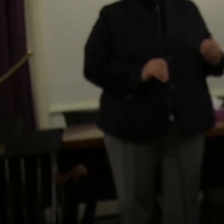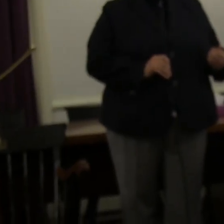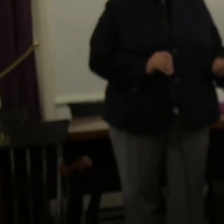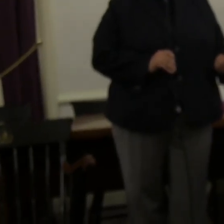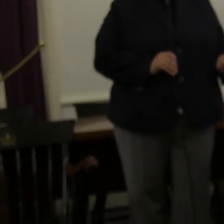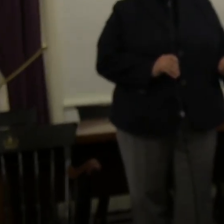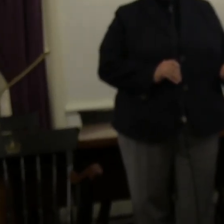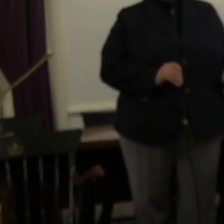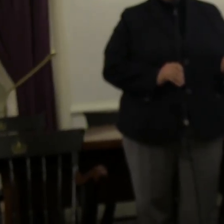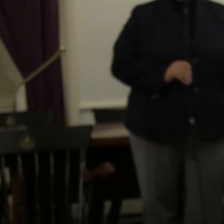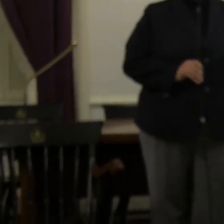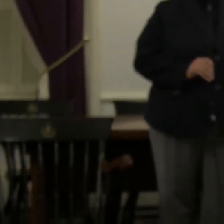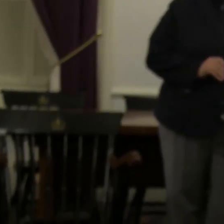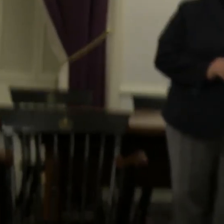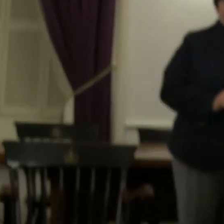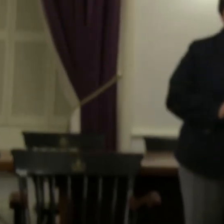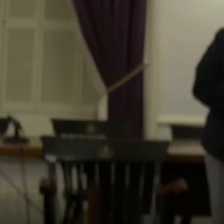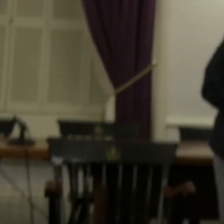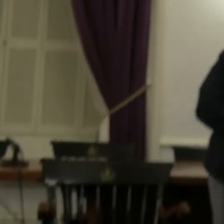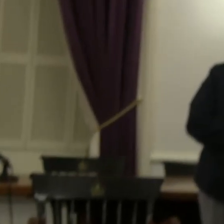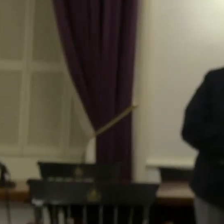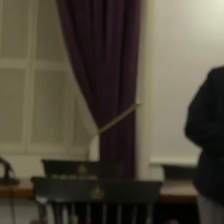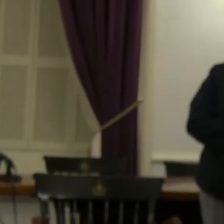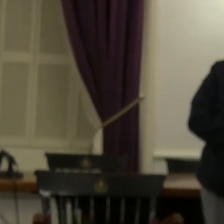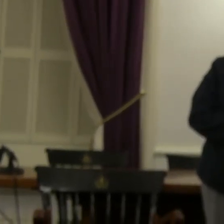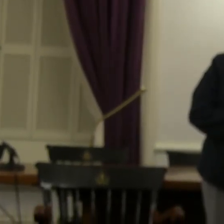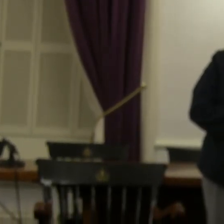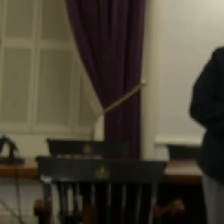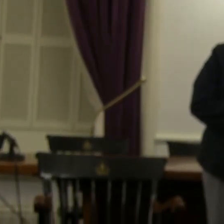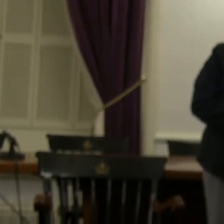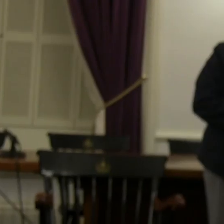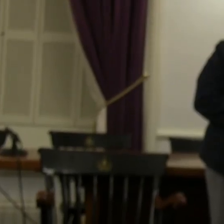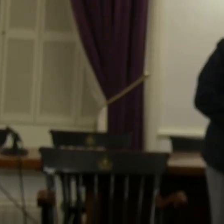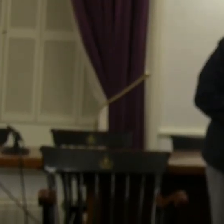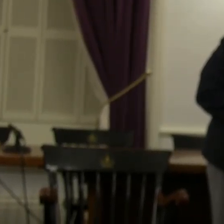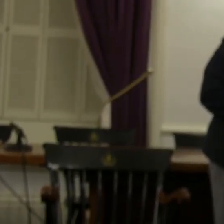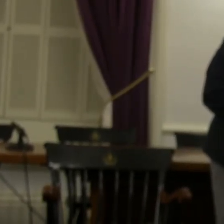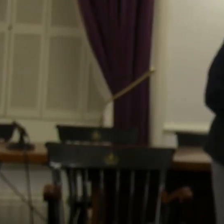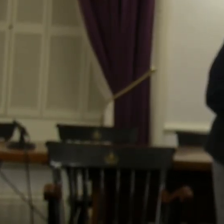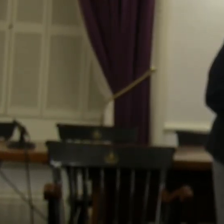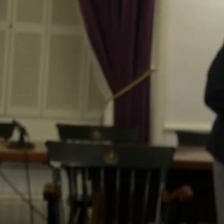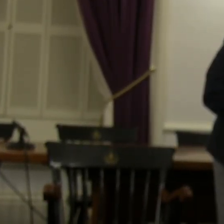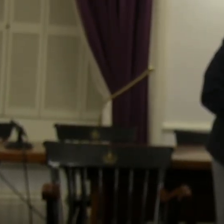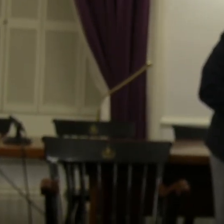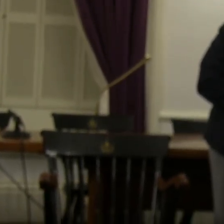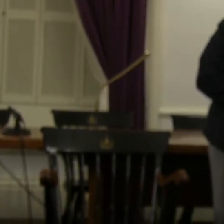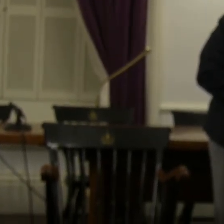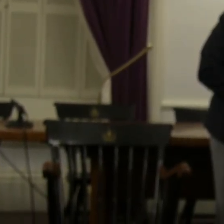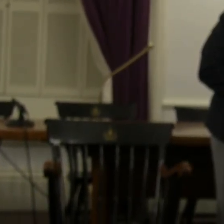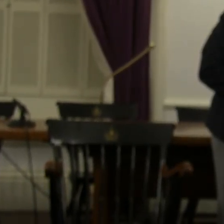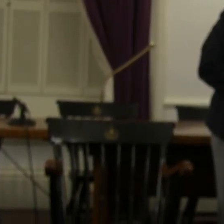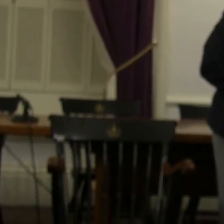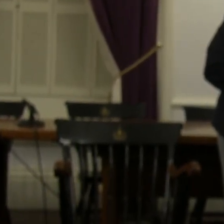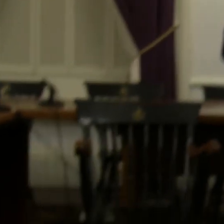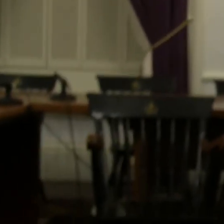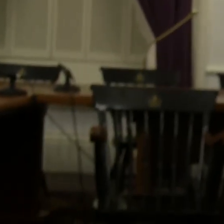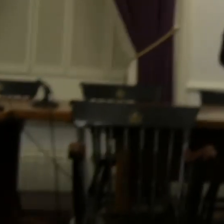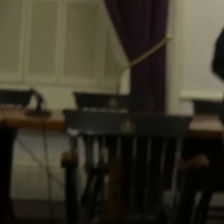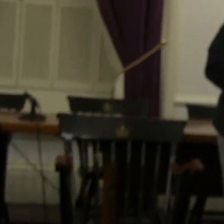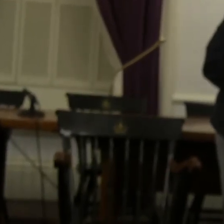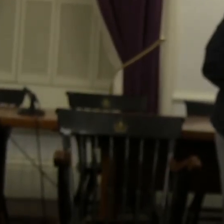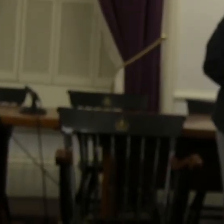important. Bottom line for me, it's also linked to a financial literacy program. You can use it for your daily needs and expenses, as